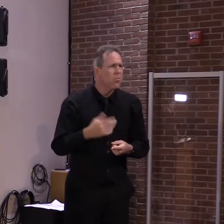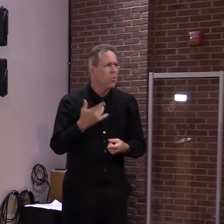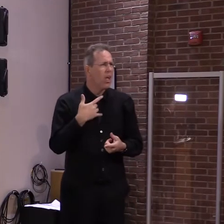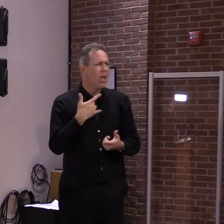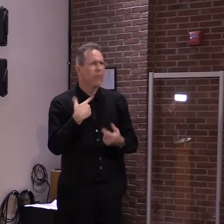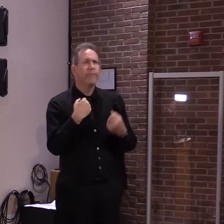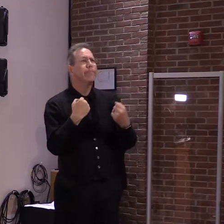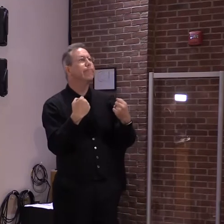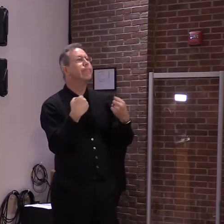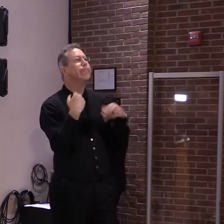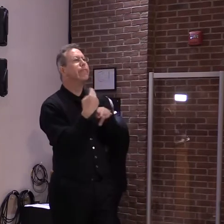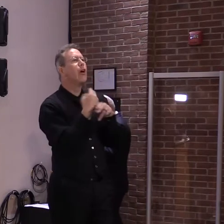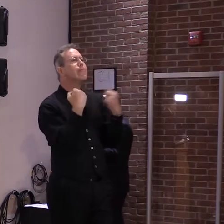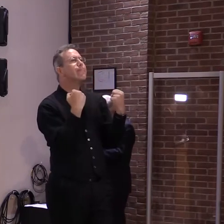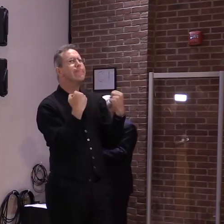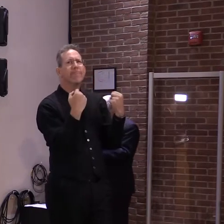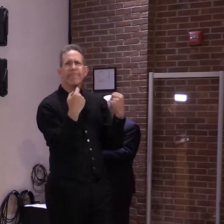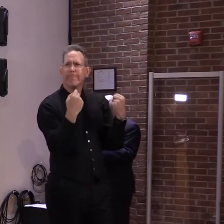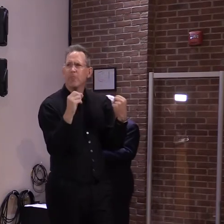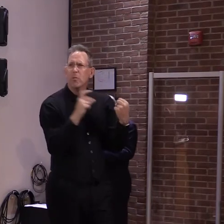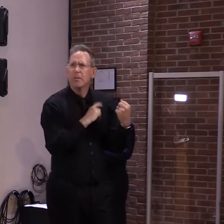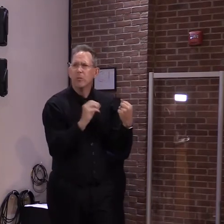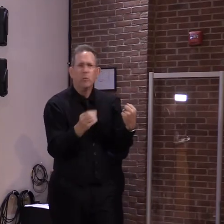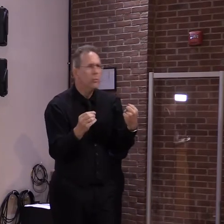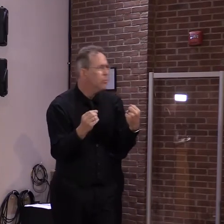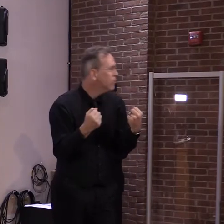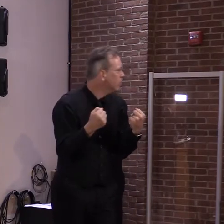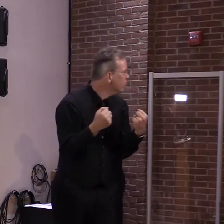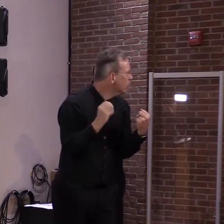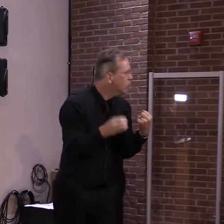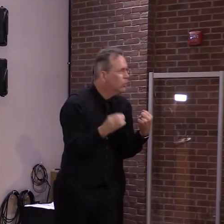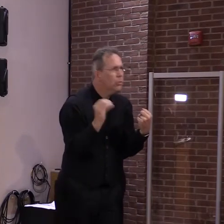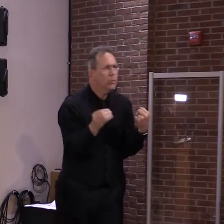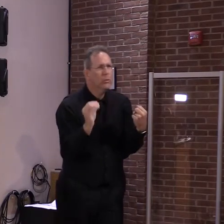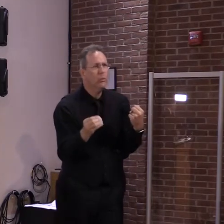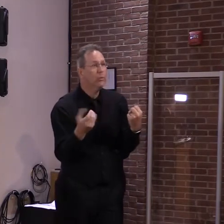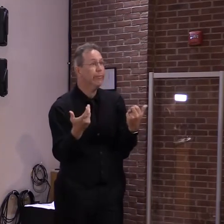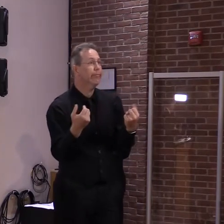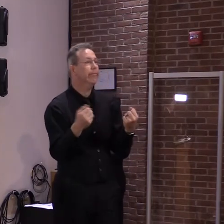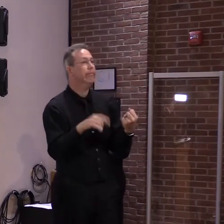out on the interstate? You know, I have to be honest with you, Mike.